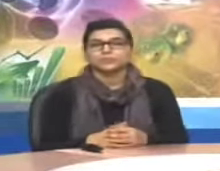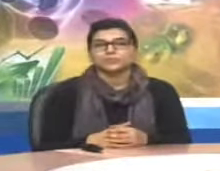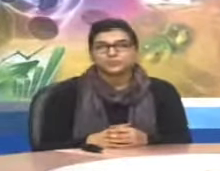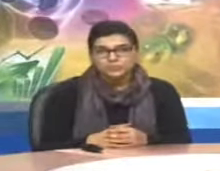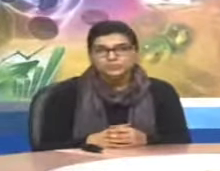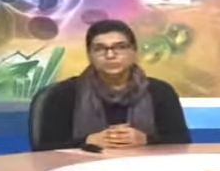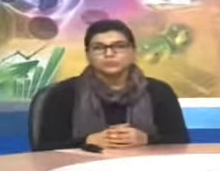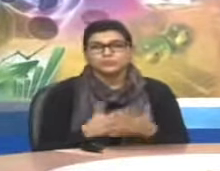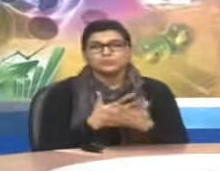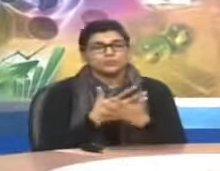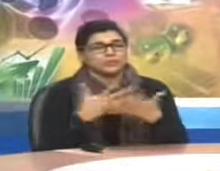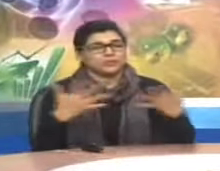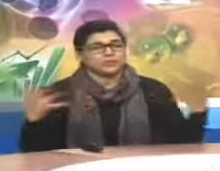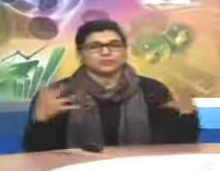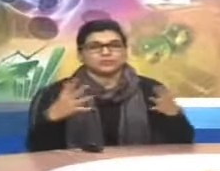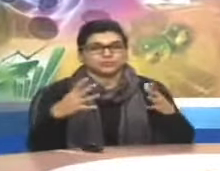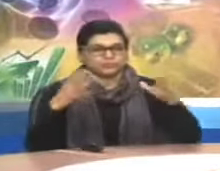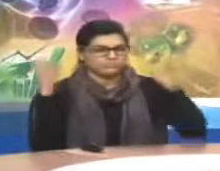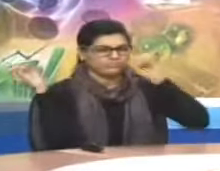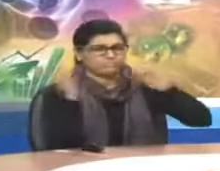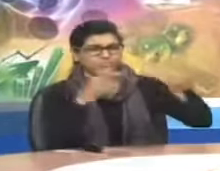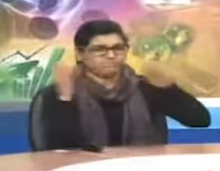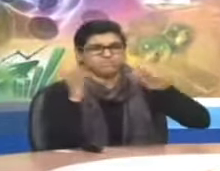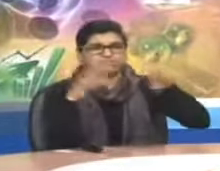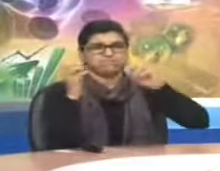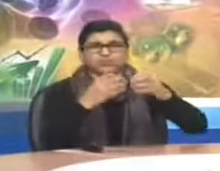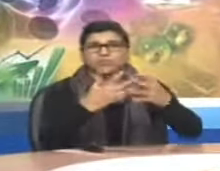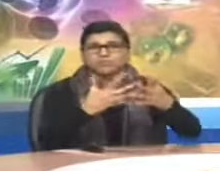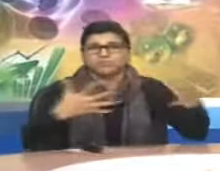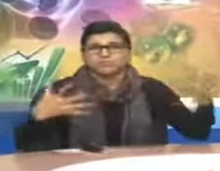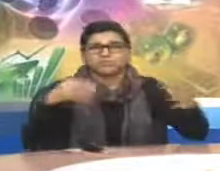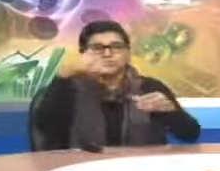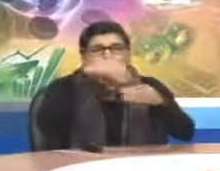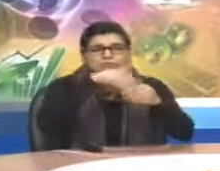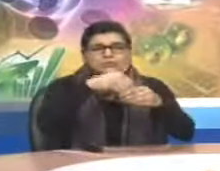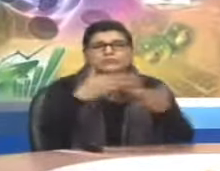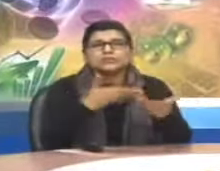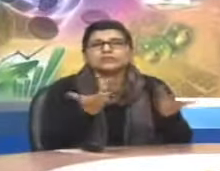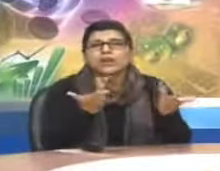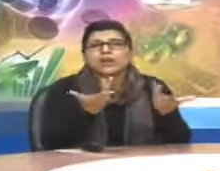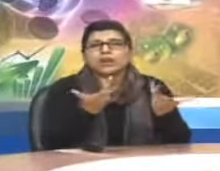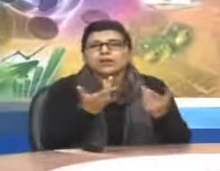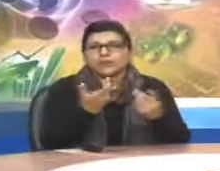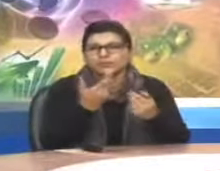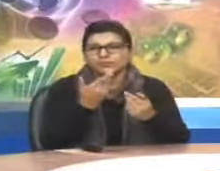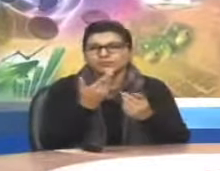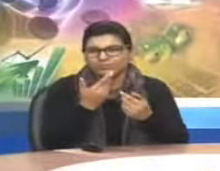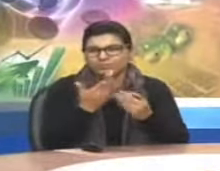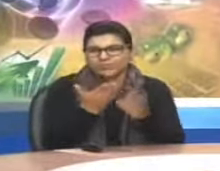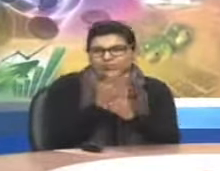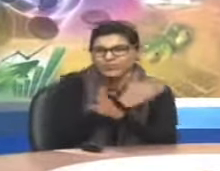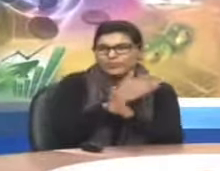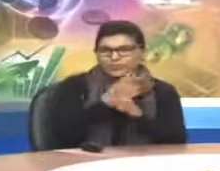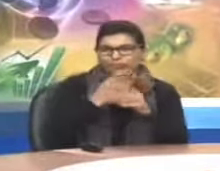Now, on the screen you can see another picture, the huge dumps of biomedical